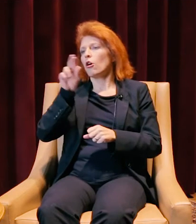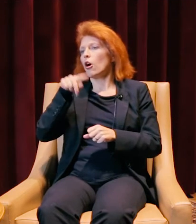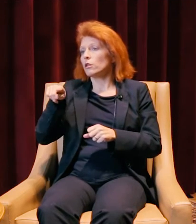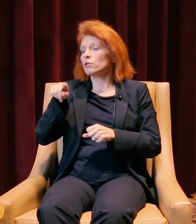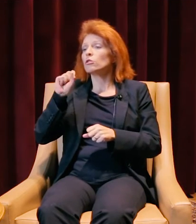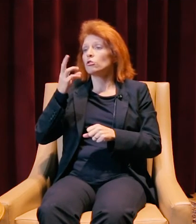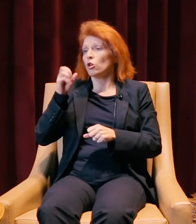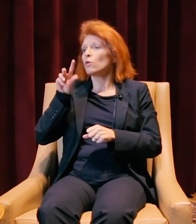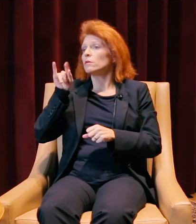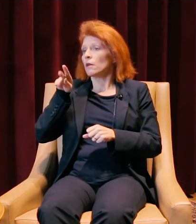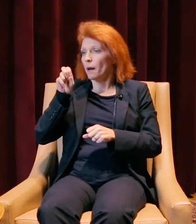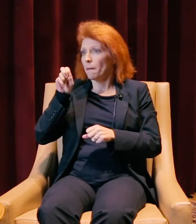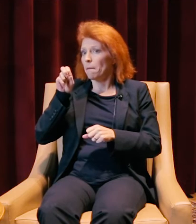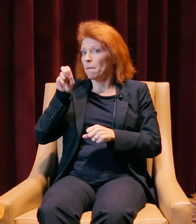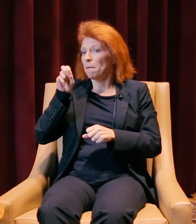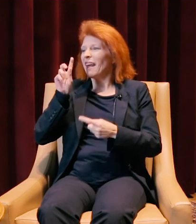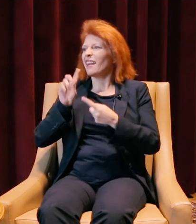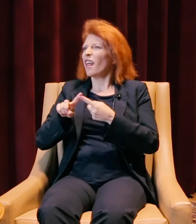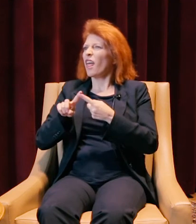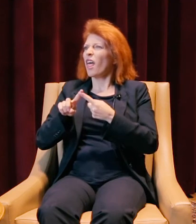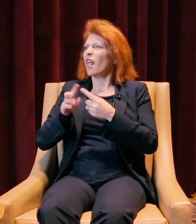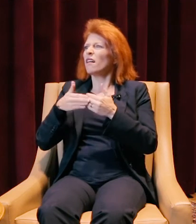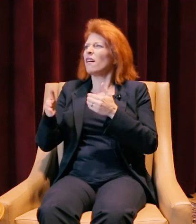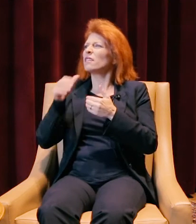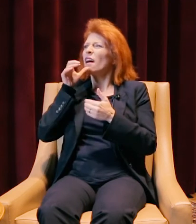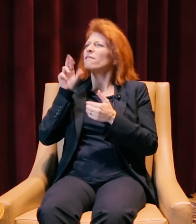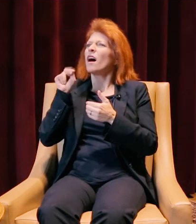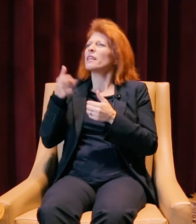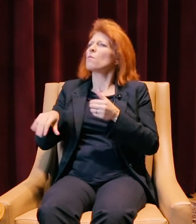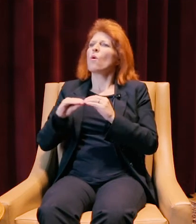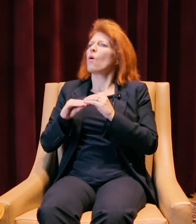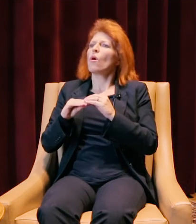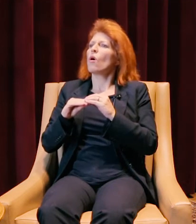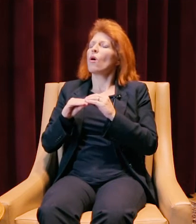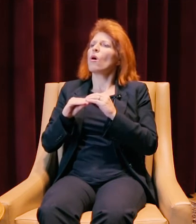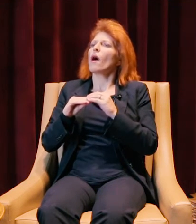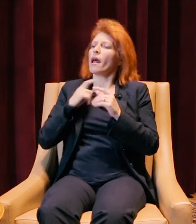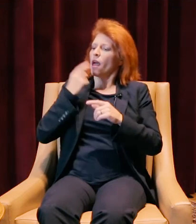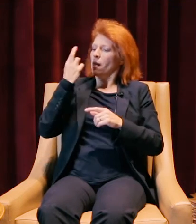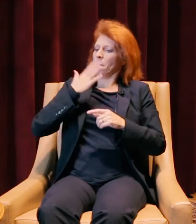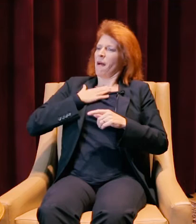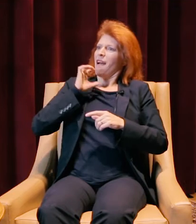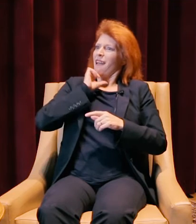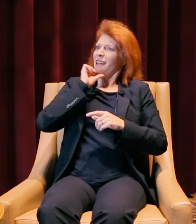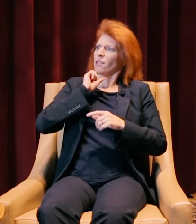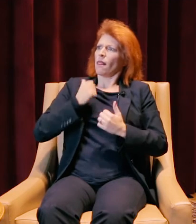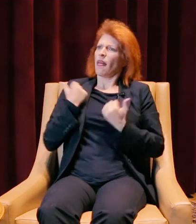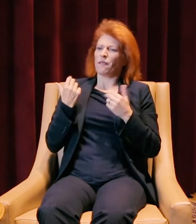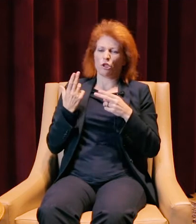at Showtime until I didn't anymore. And I realized at my age, life is